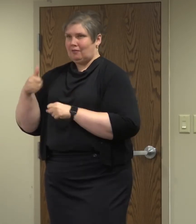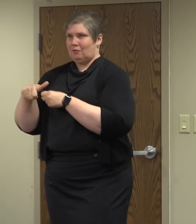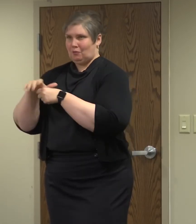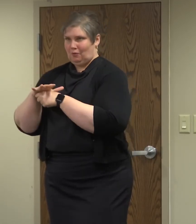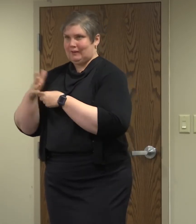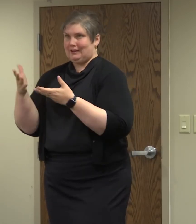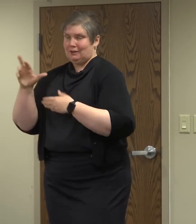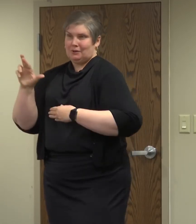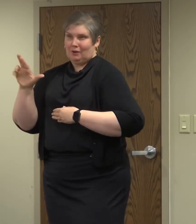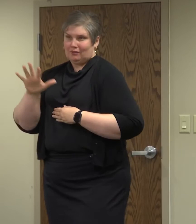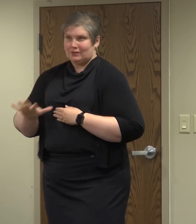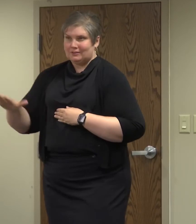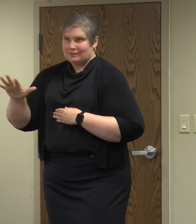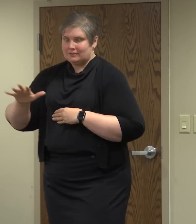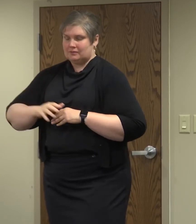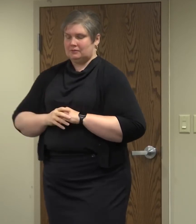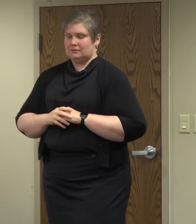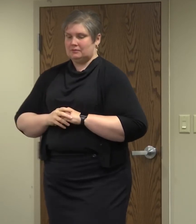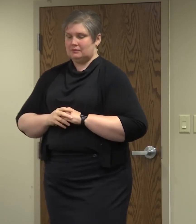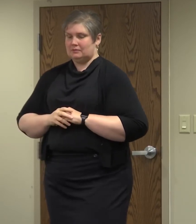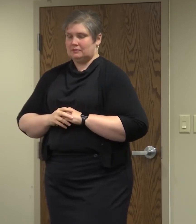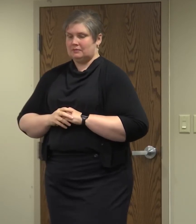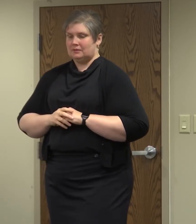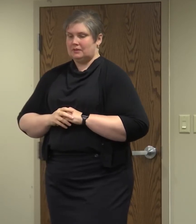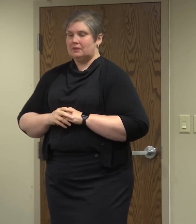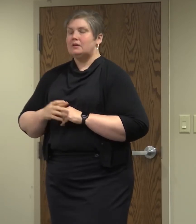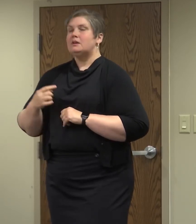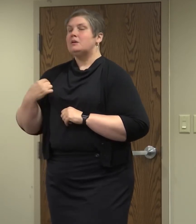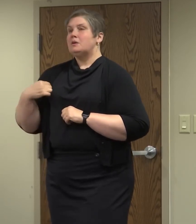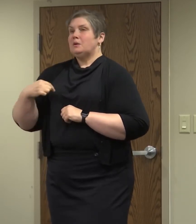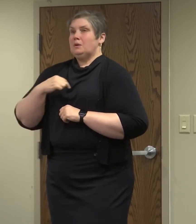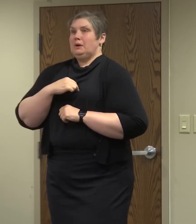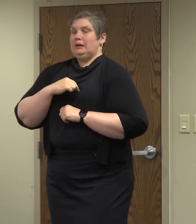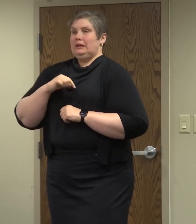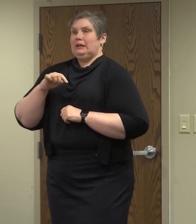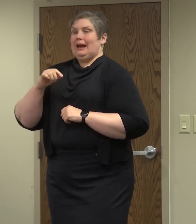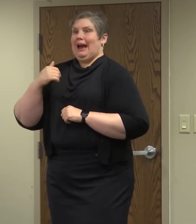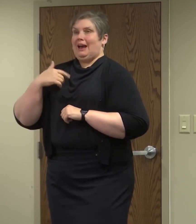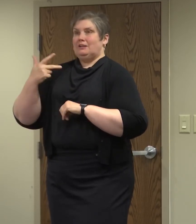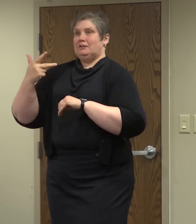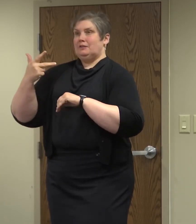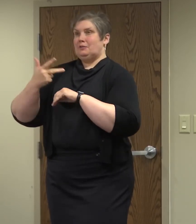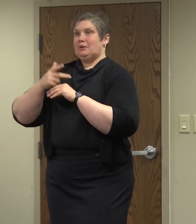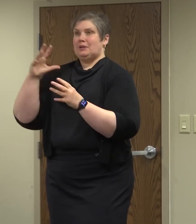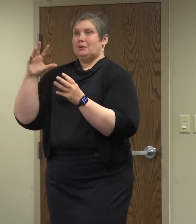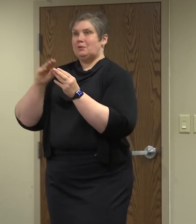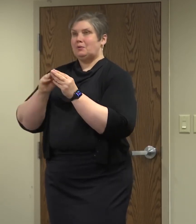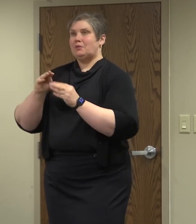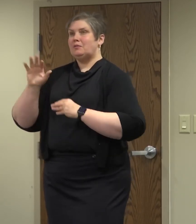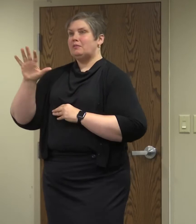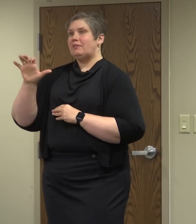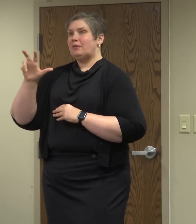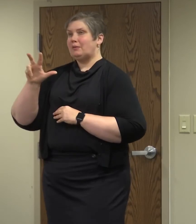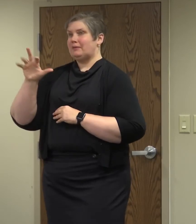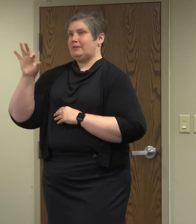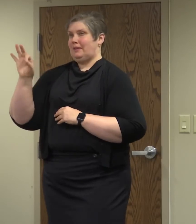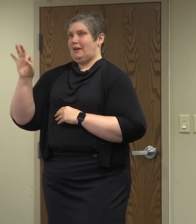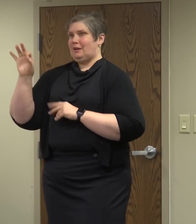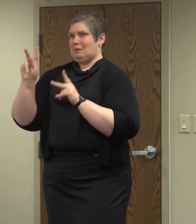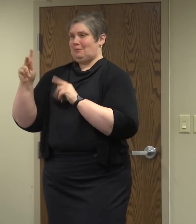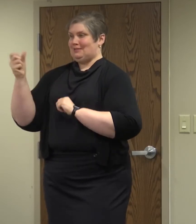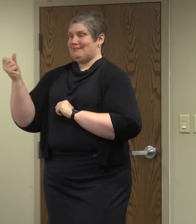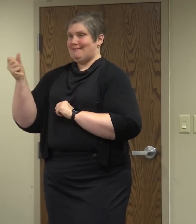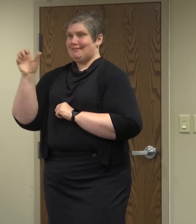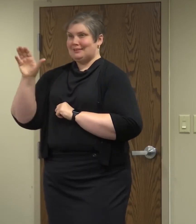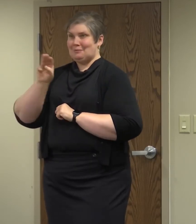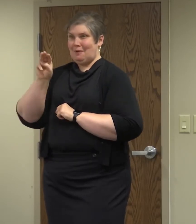hospitalized. We had a kind of a 3-day total reporting 539 cases from Saturday,